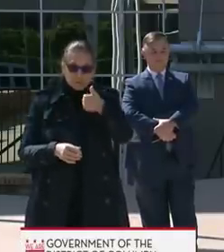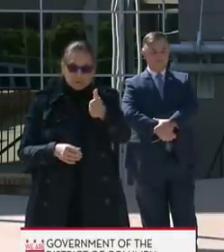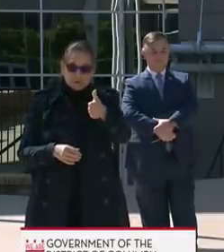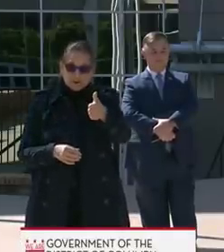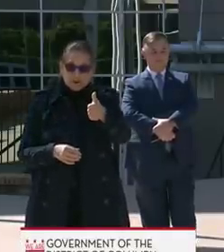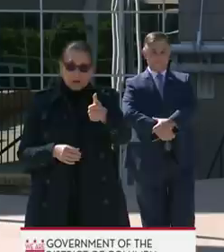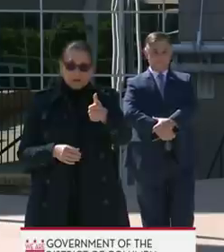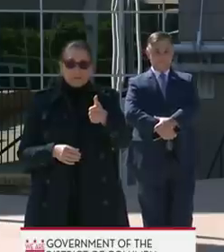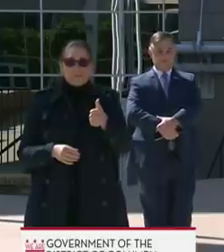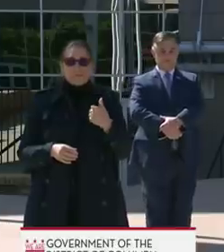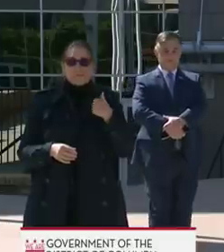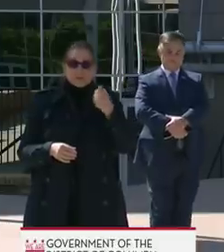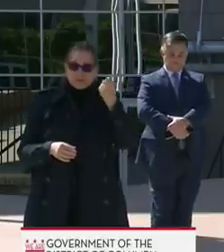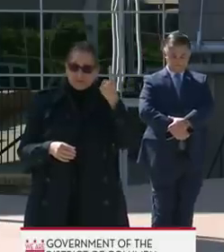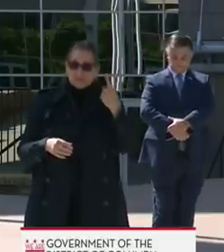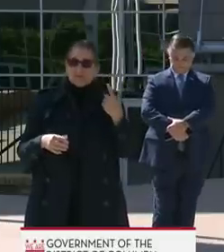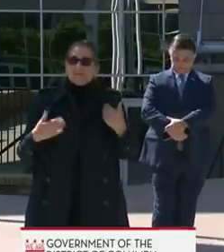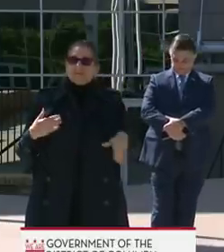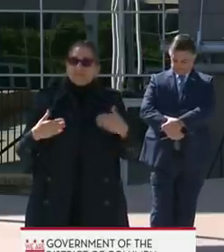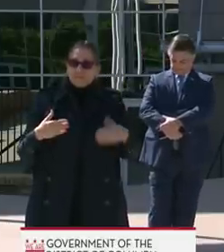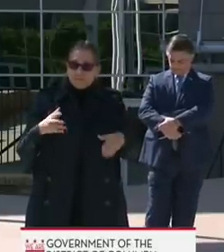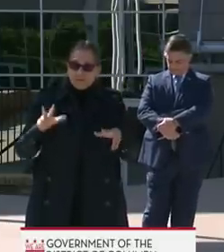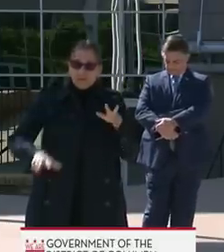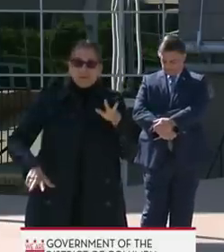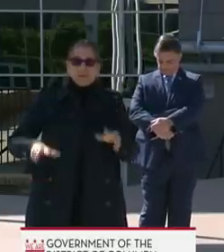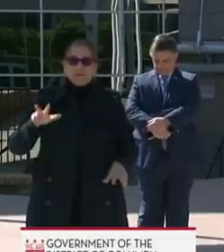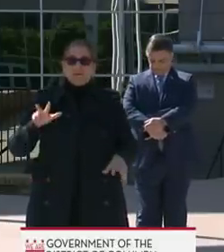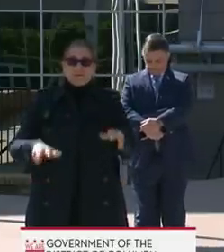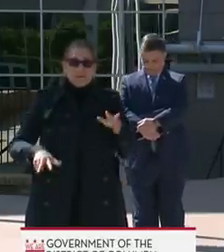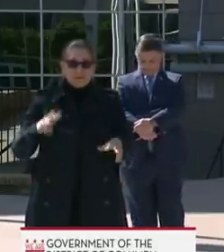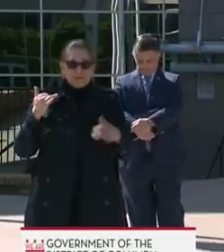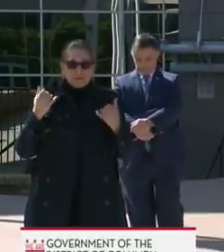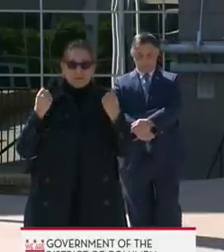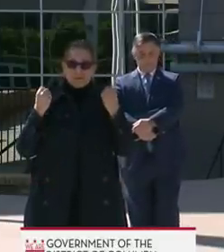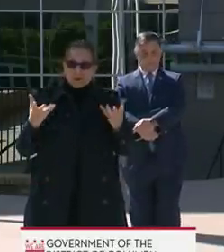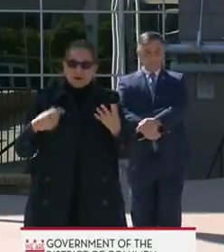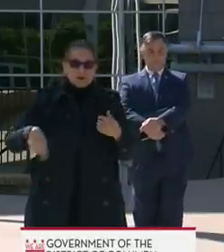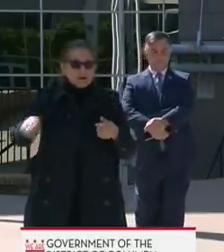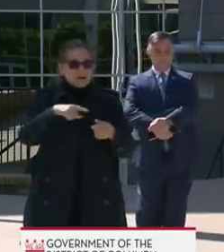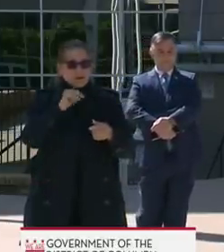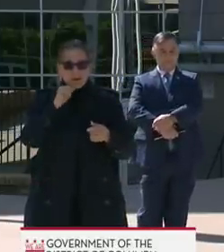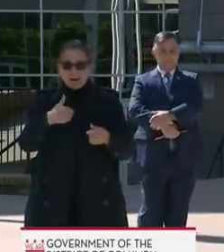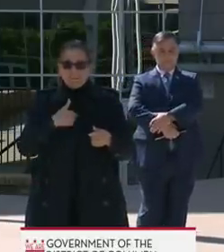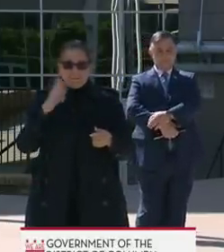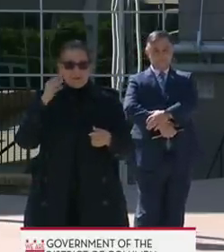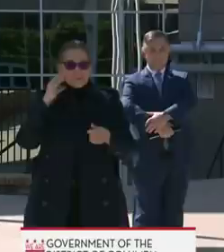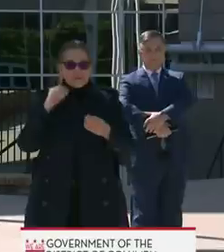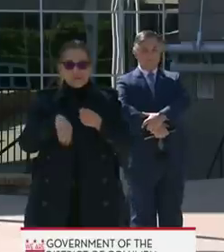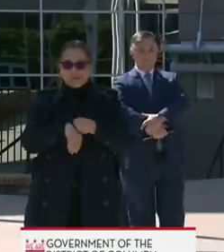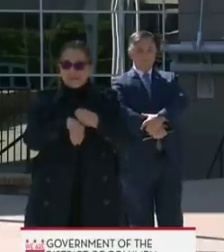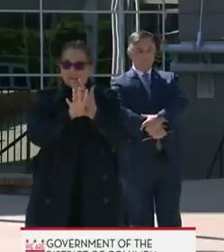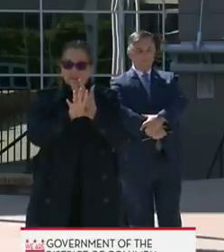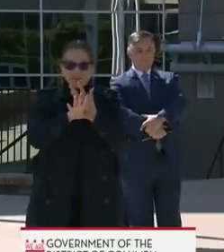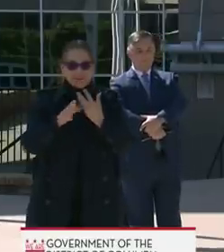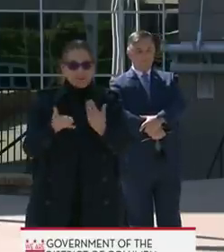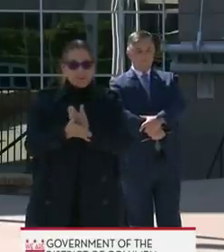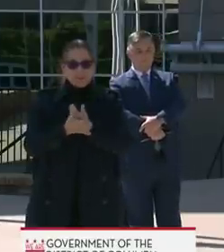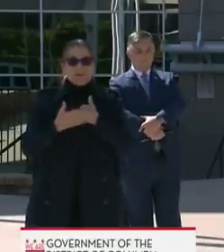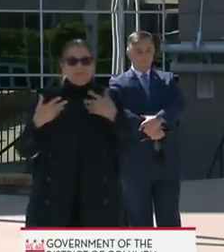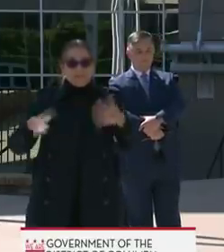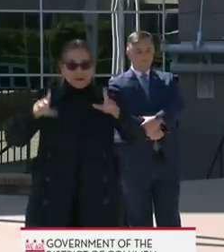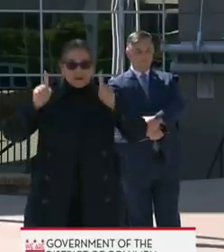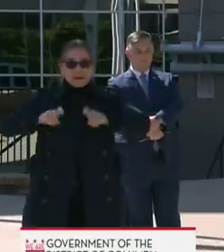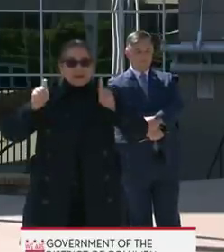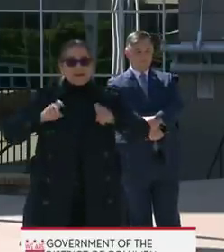this before. We had a practice meeting last week. There were a couple of reporters on the line who found some of it funny because it was funny,